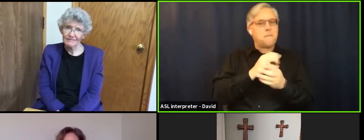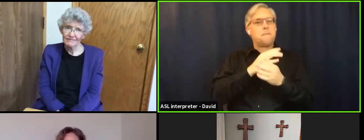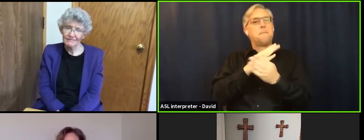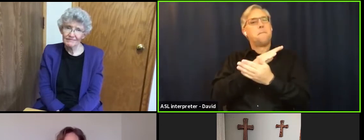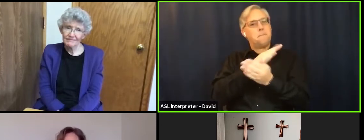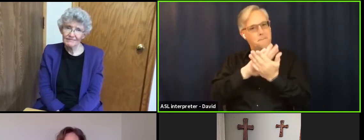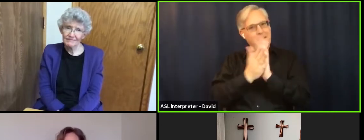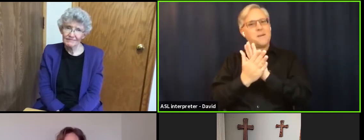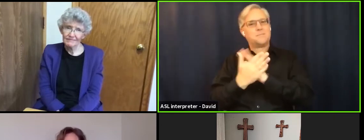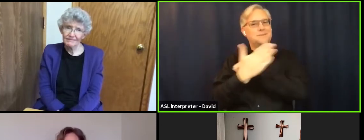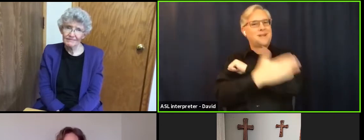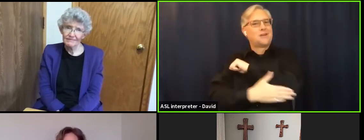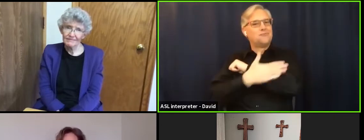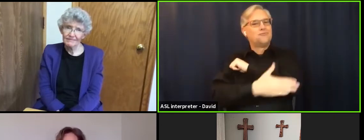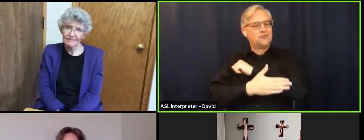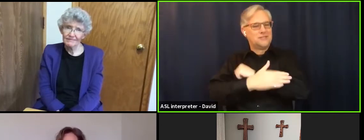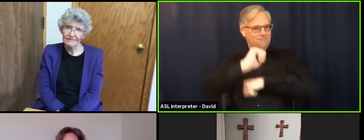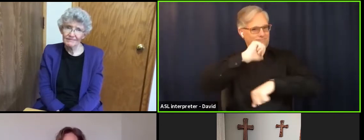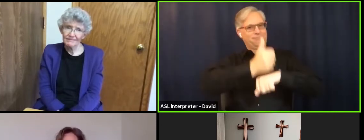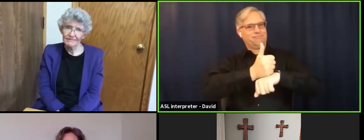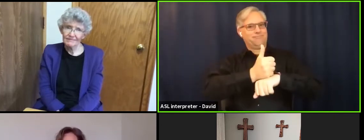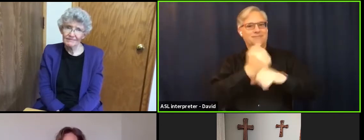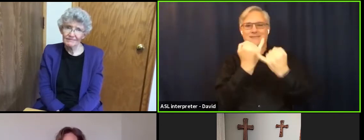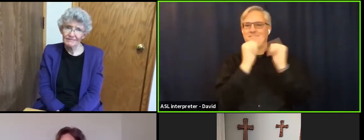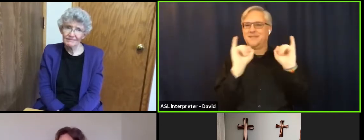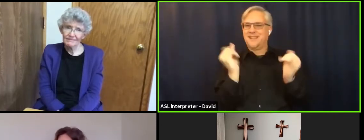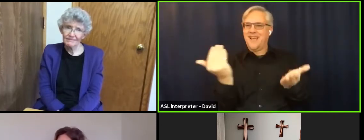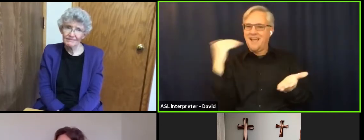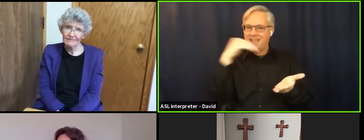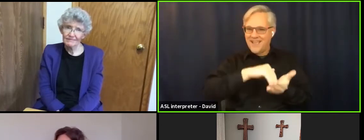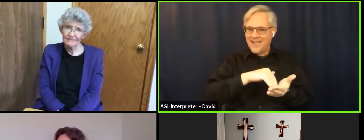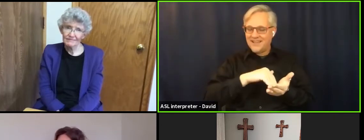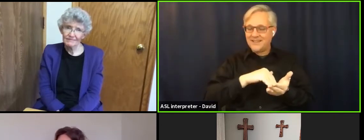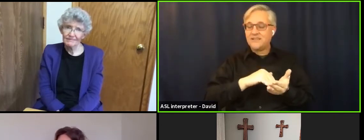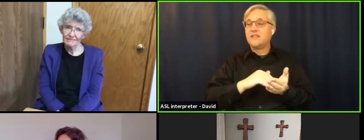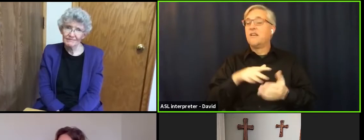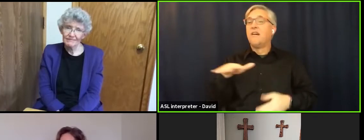They had all of these hopes for what Jesus would do.